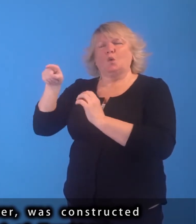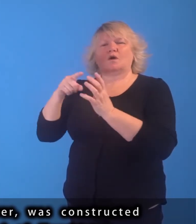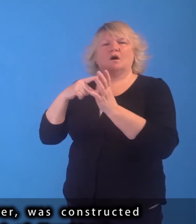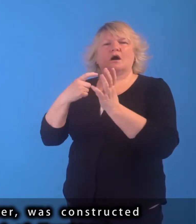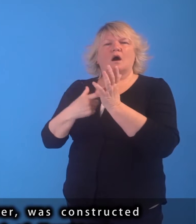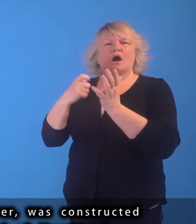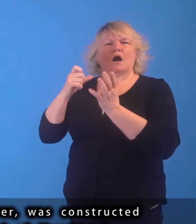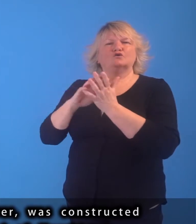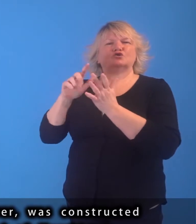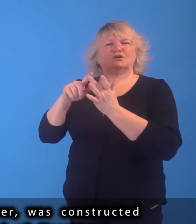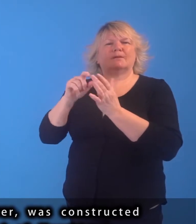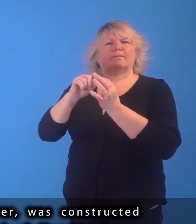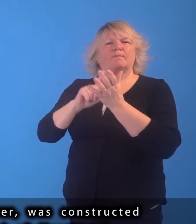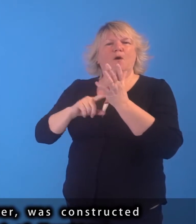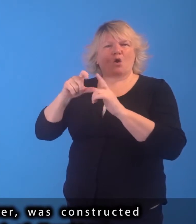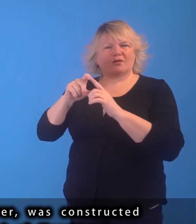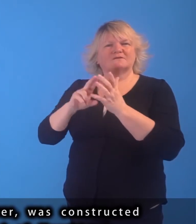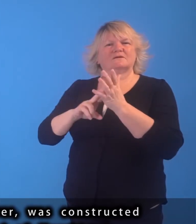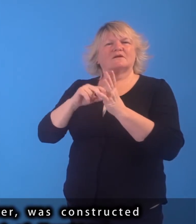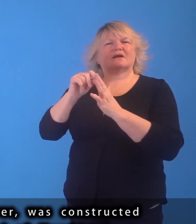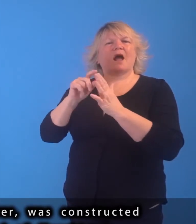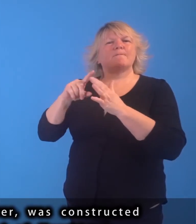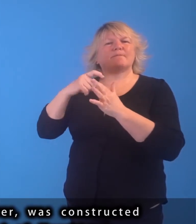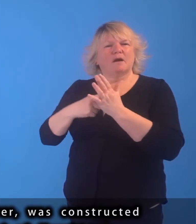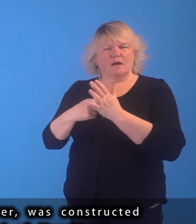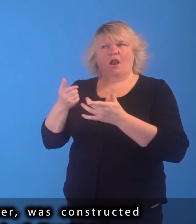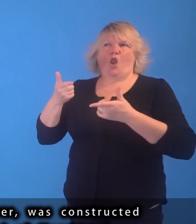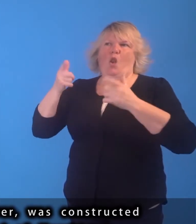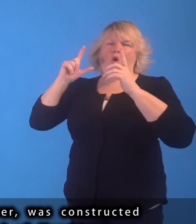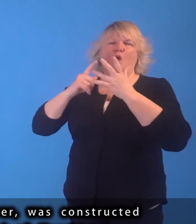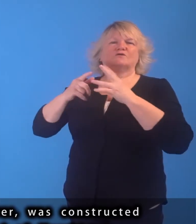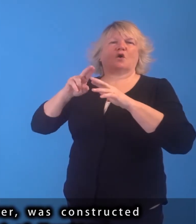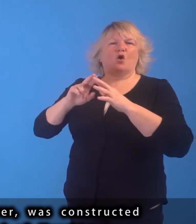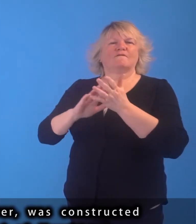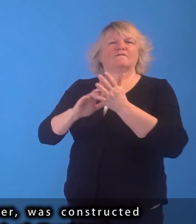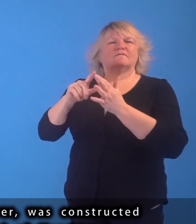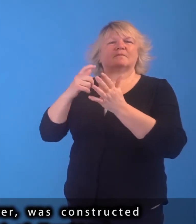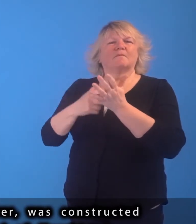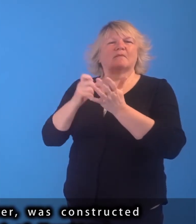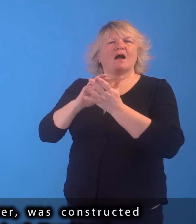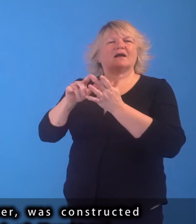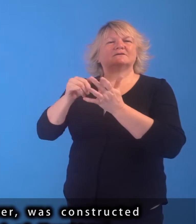Archibald Napier, Laird of Merchiston,